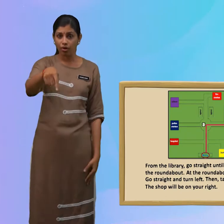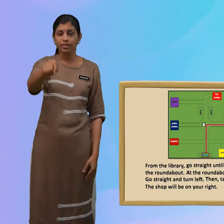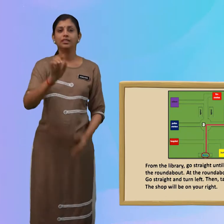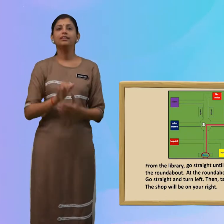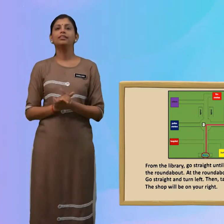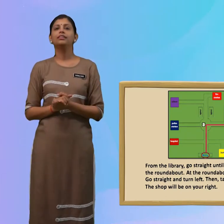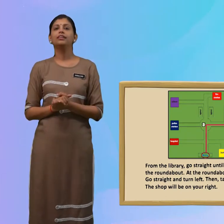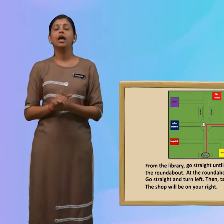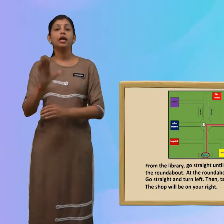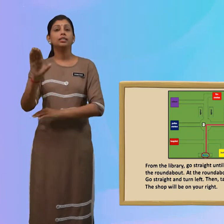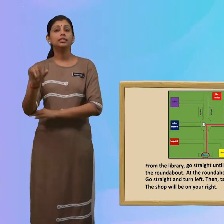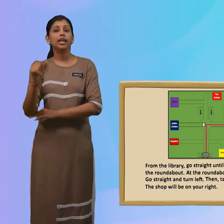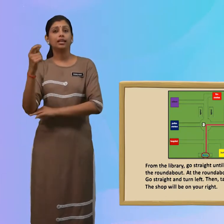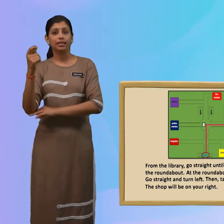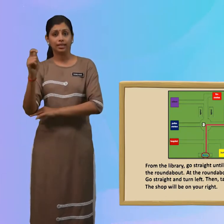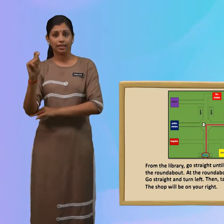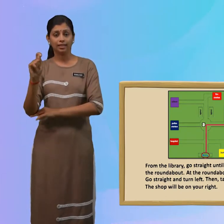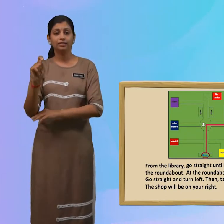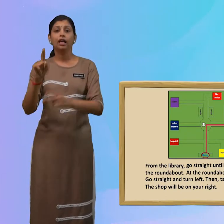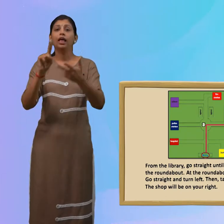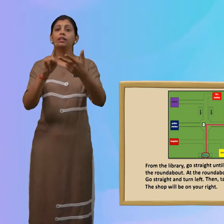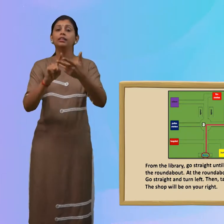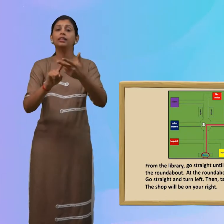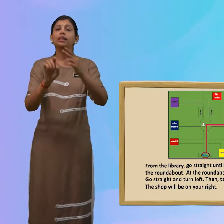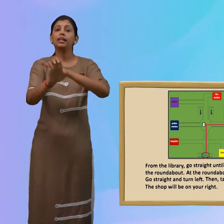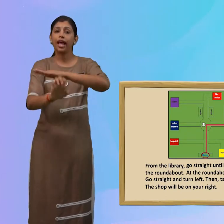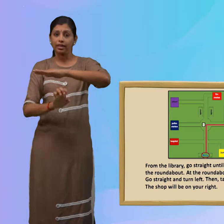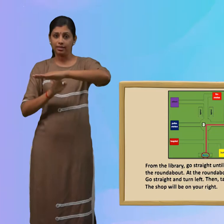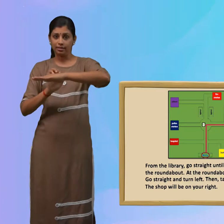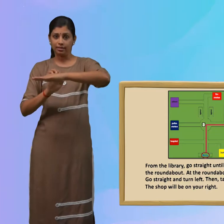roundabout, take the third exit.